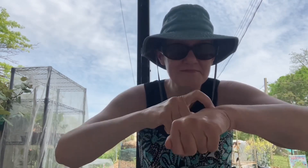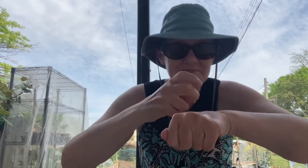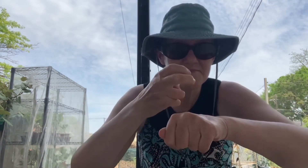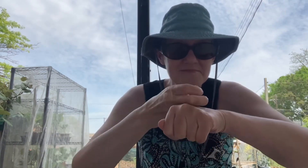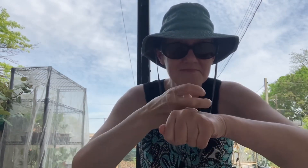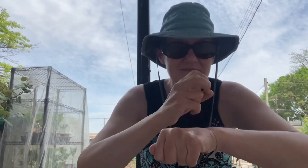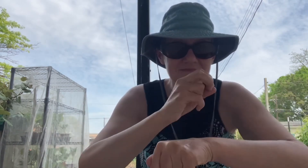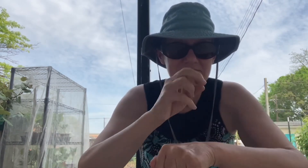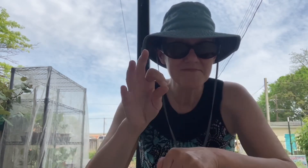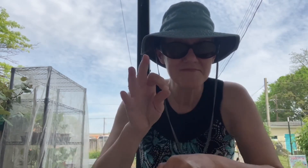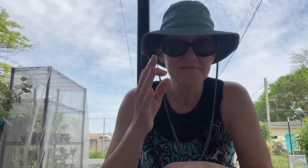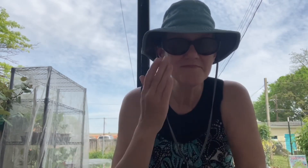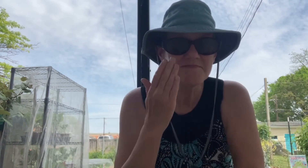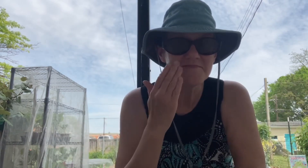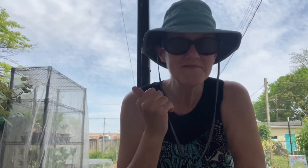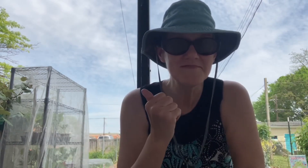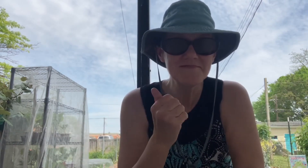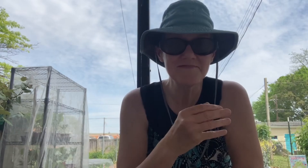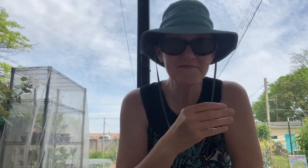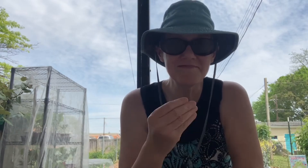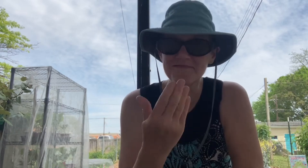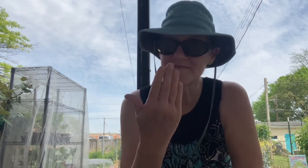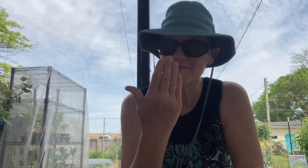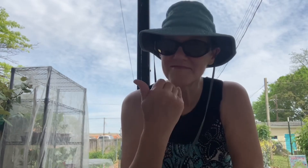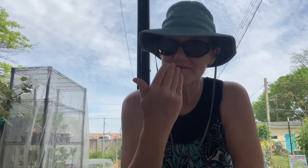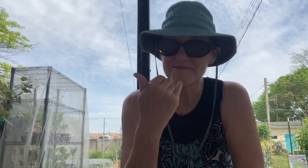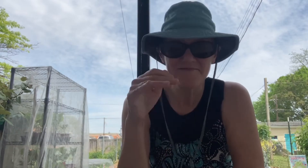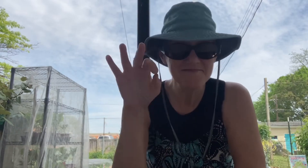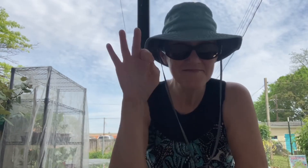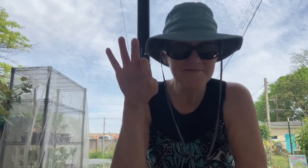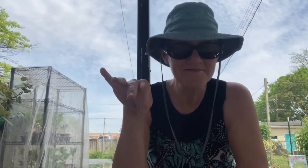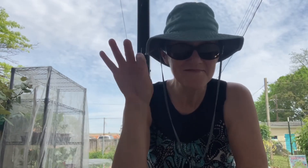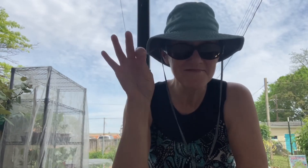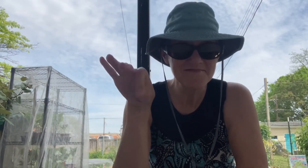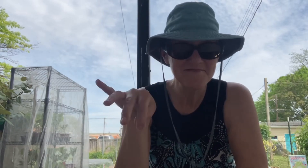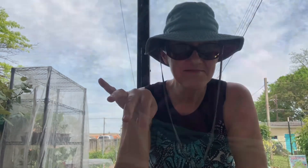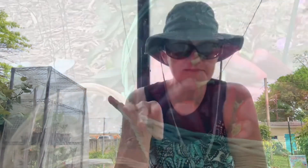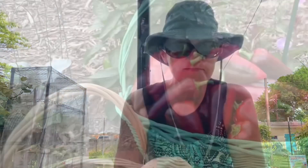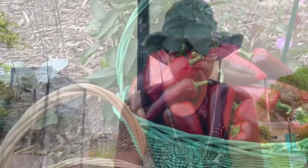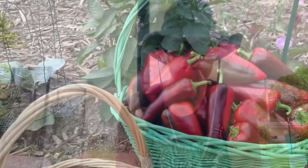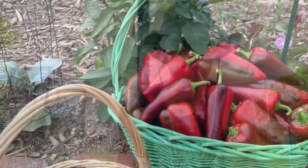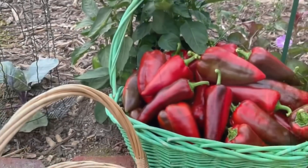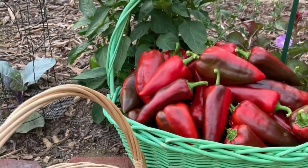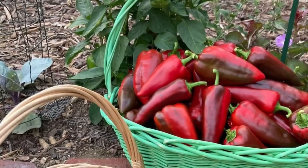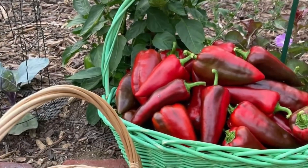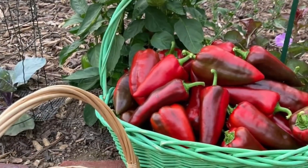Today it's time to harden off our sweet and spicy peppers.